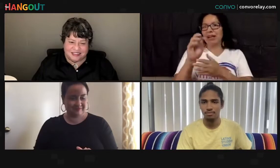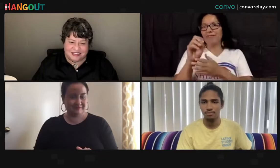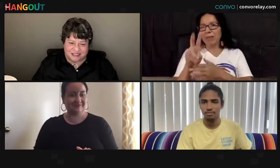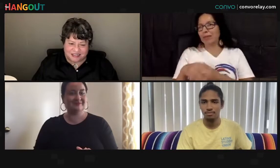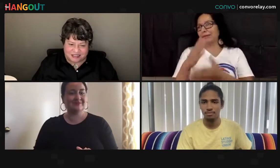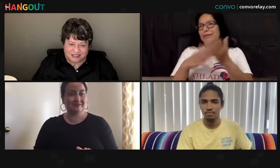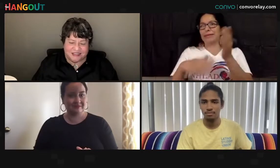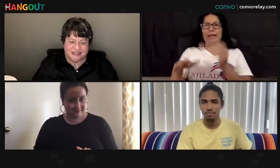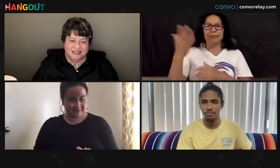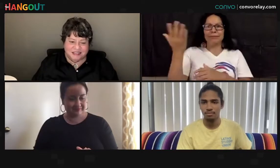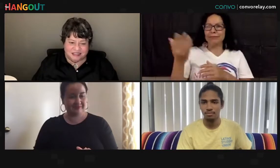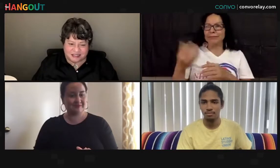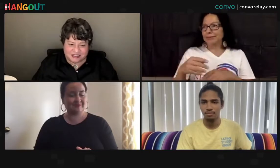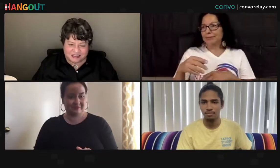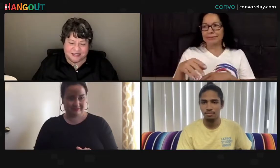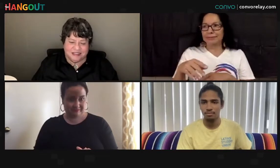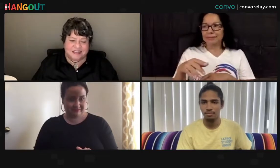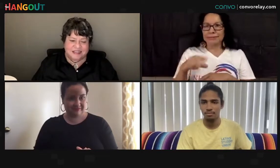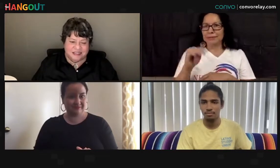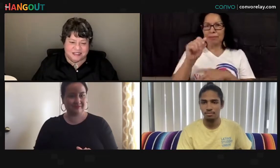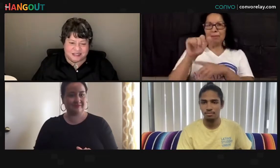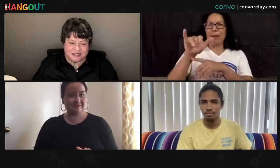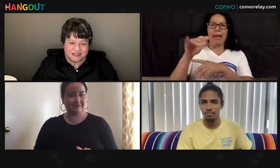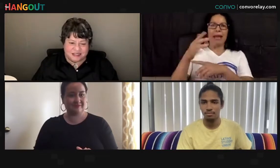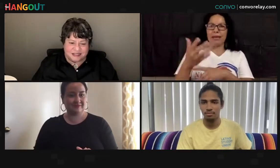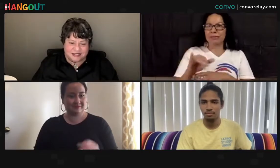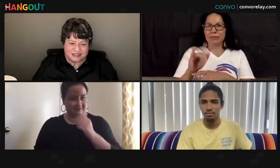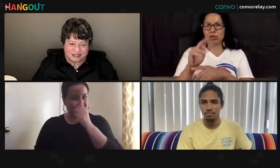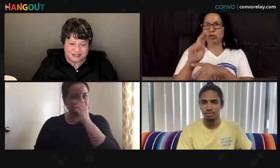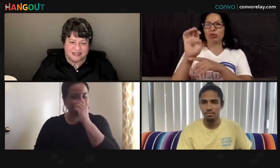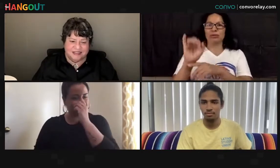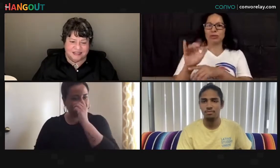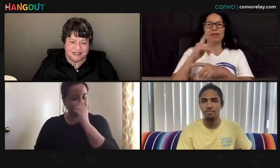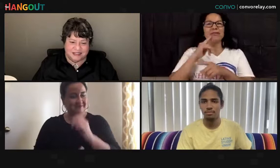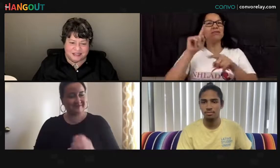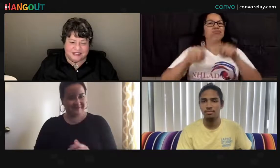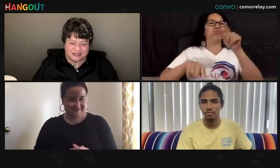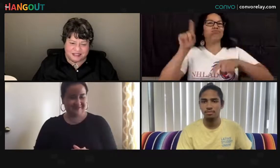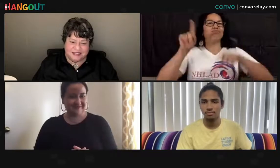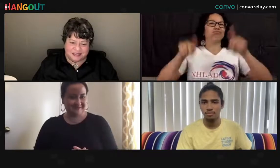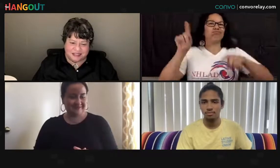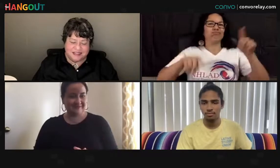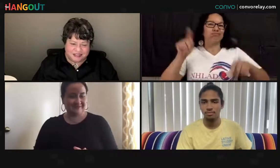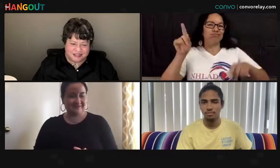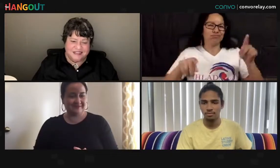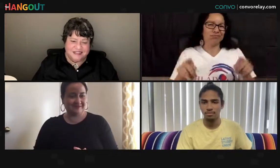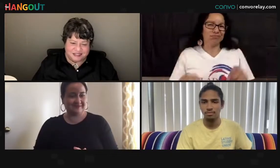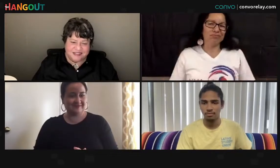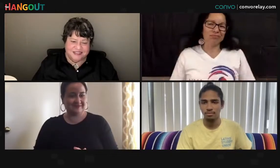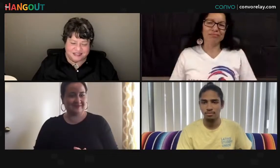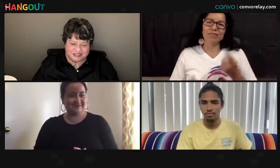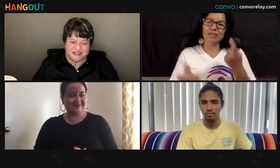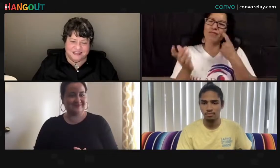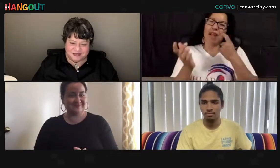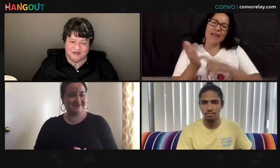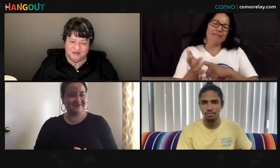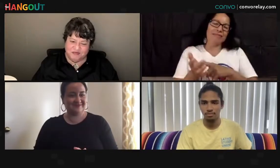some of them celebrate in October, some of them celebrate it in November. Sometimes they even celebrate it May, June, or even July. So definitely